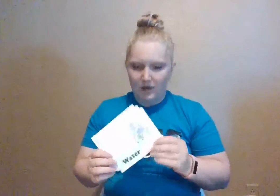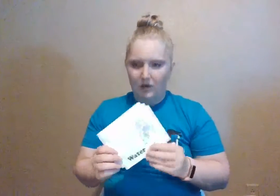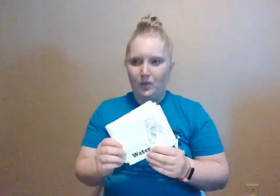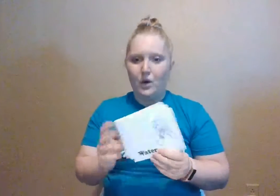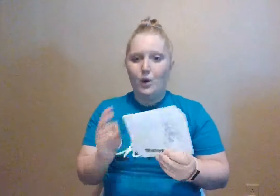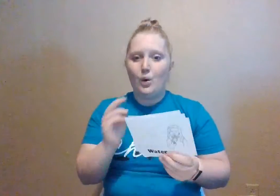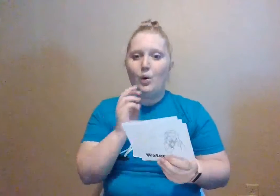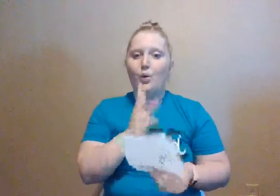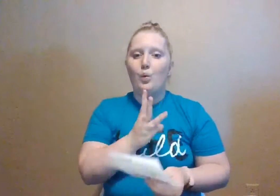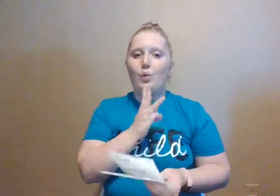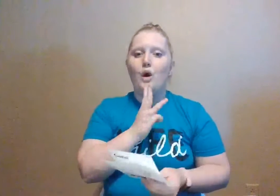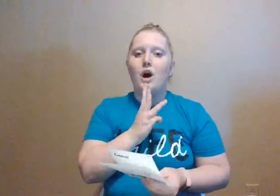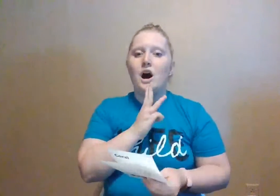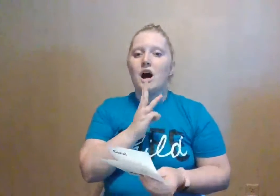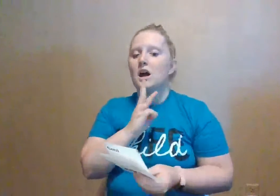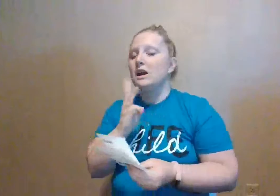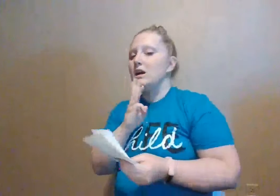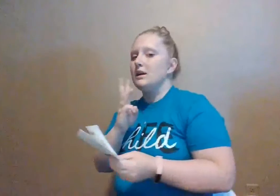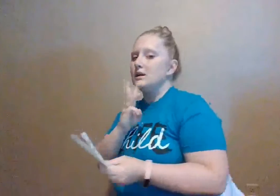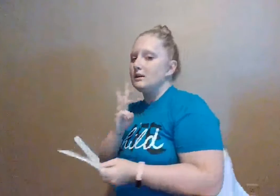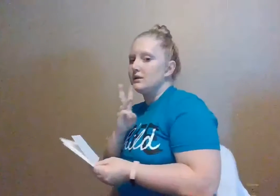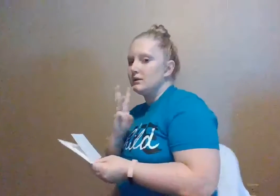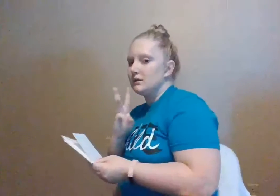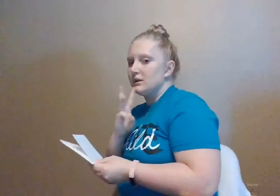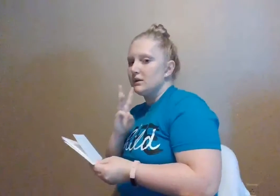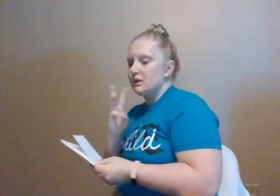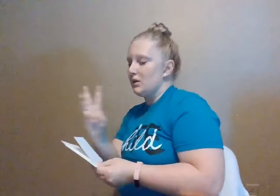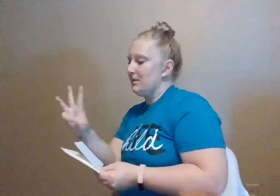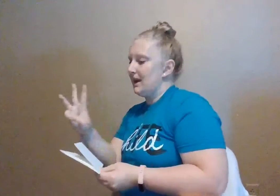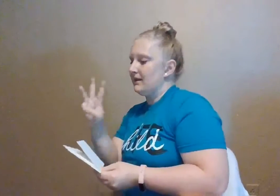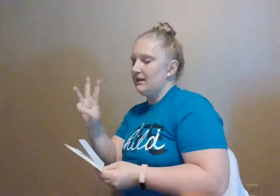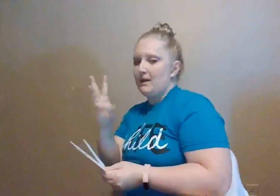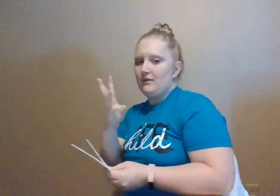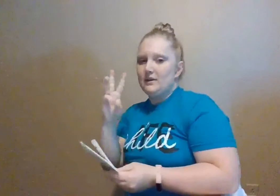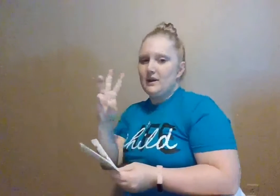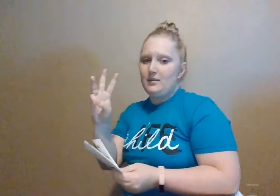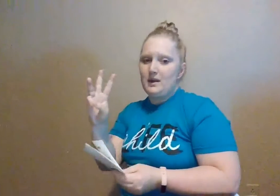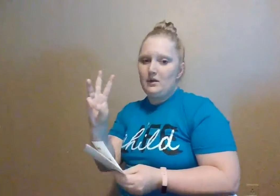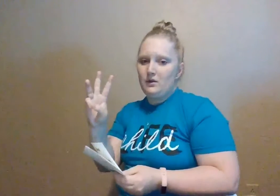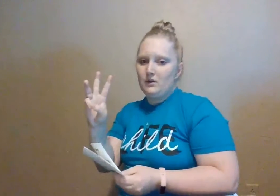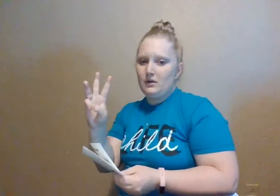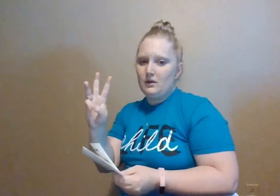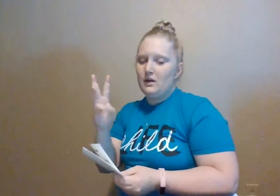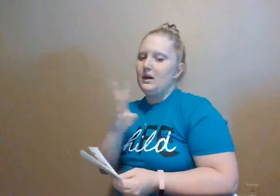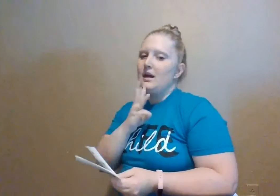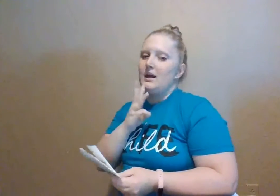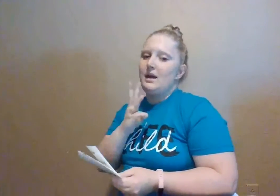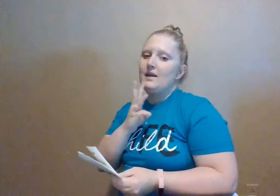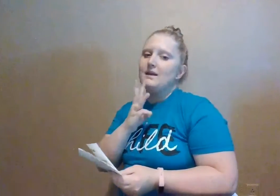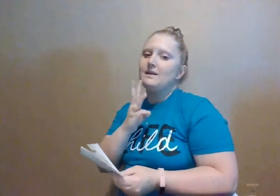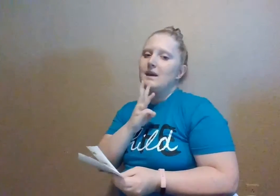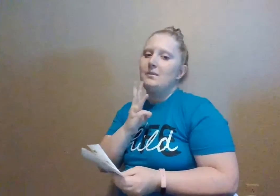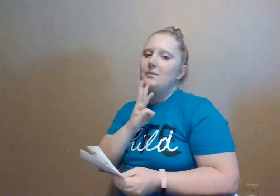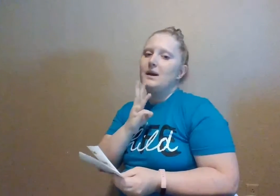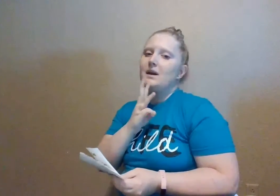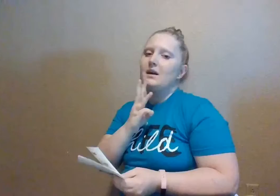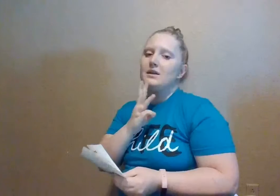So, water. So you make the sign for W, and then tap it on your